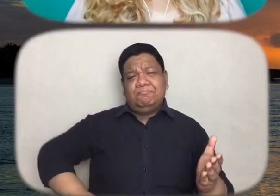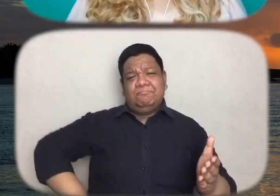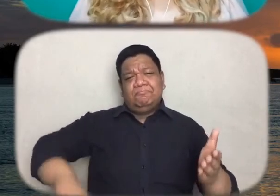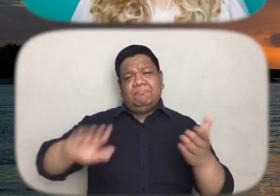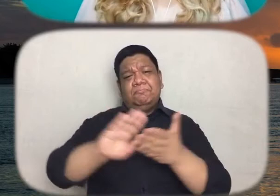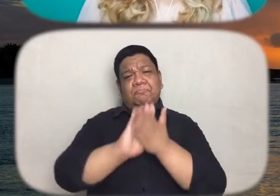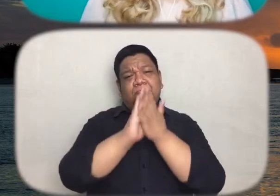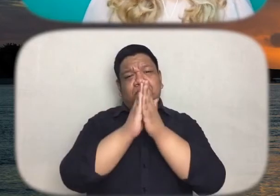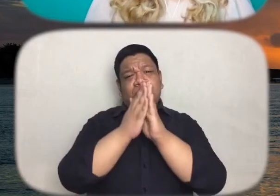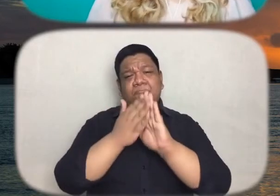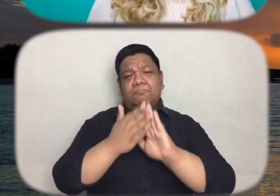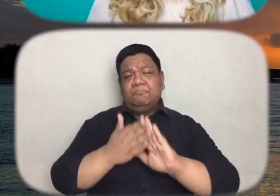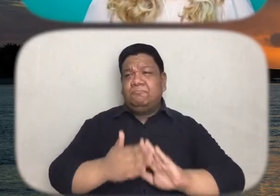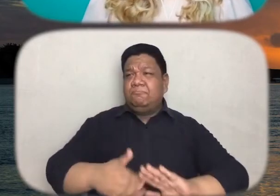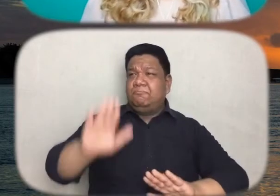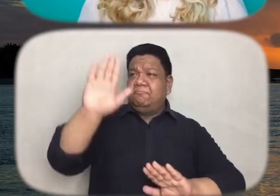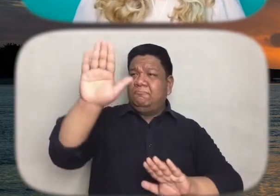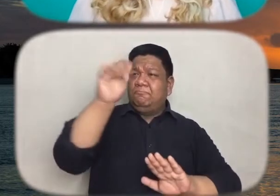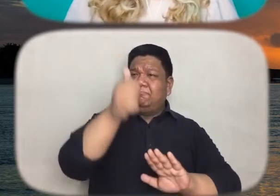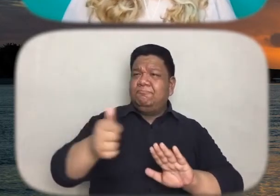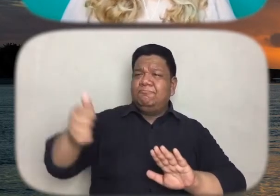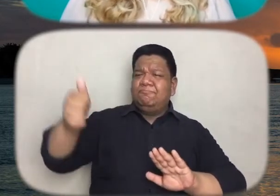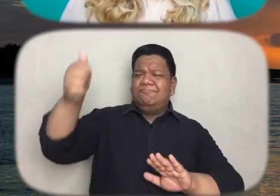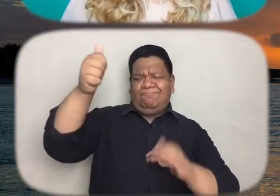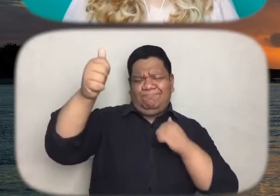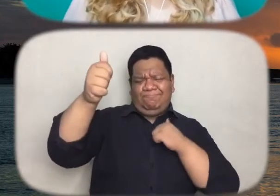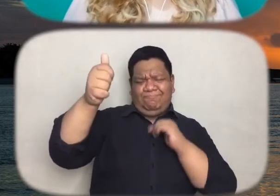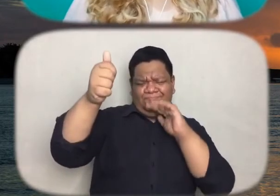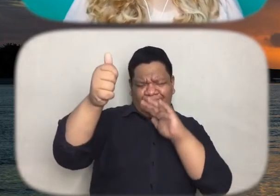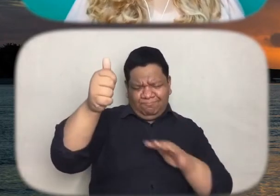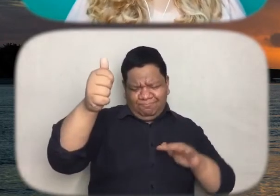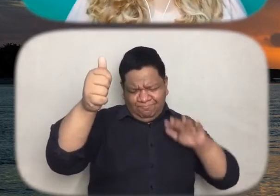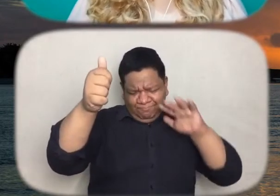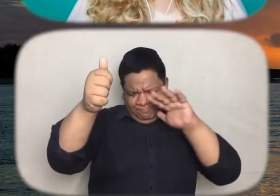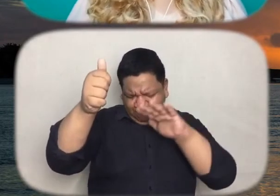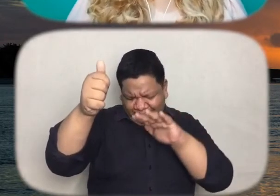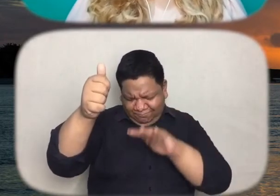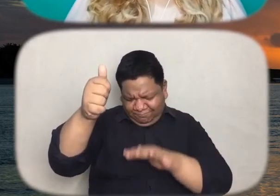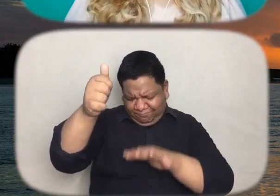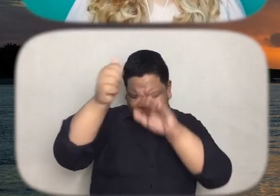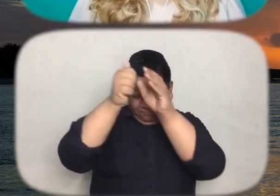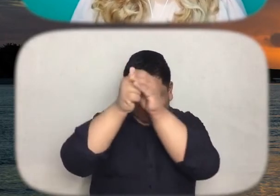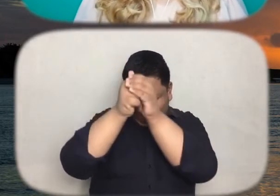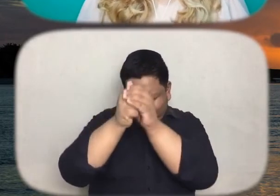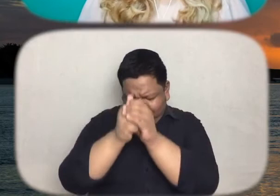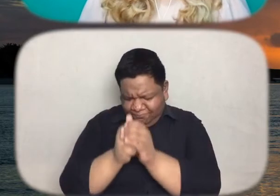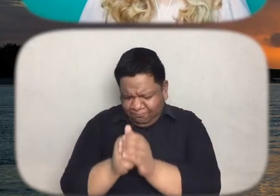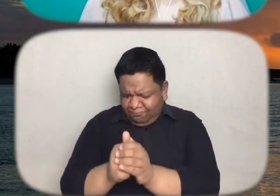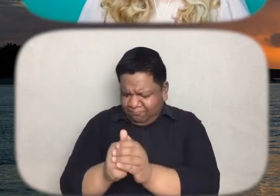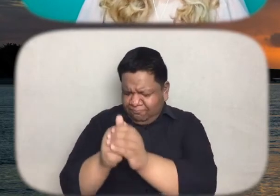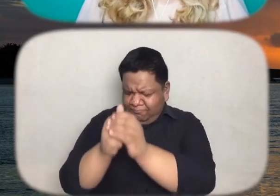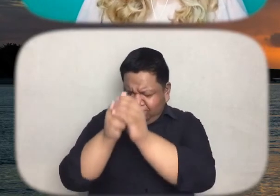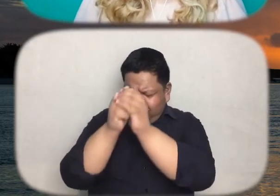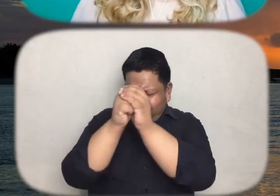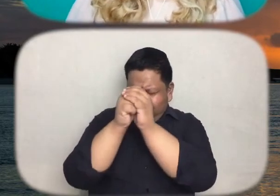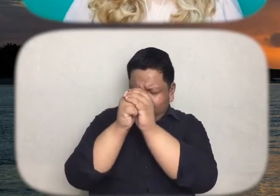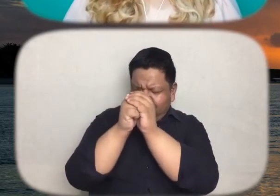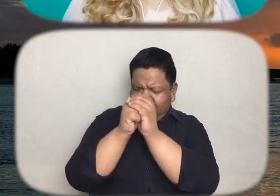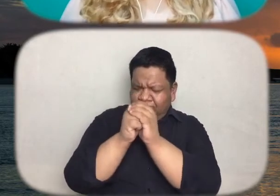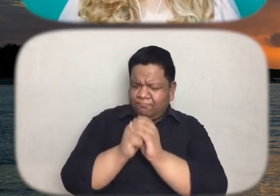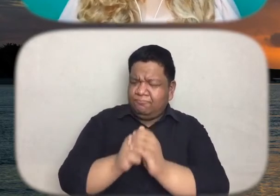Prince of Peace, and I worship you because of